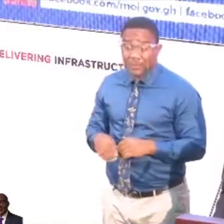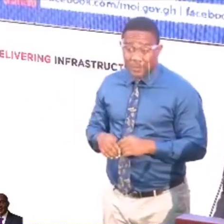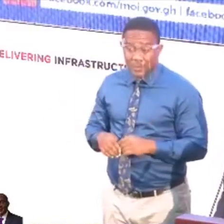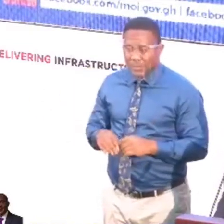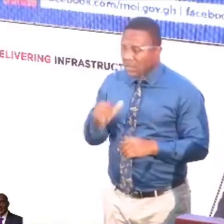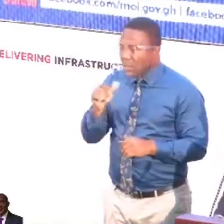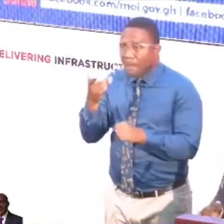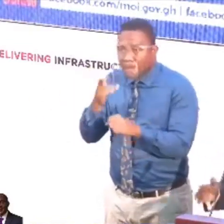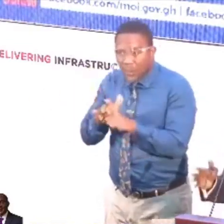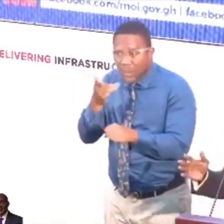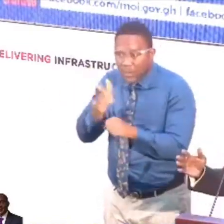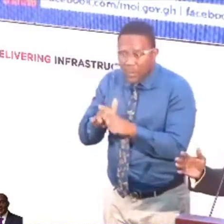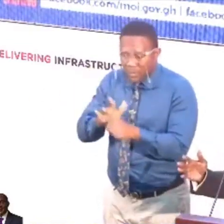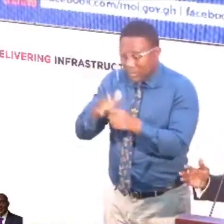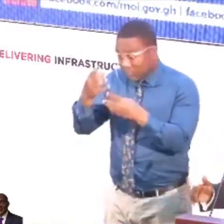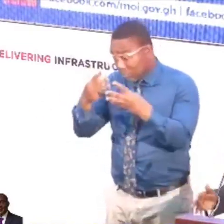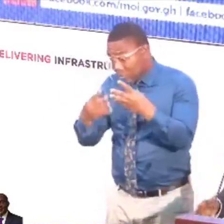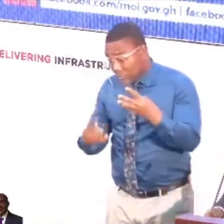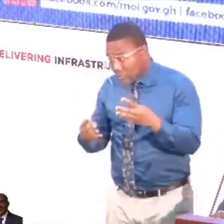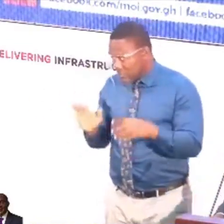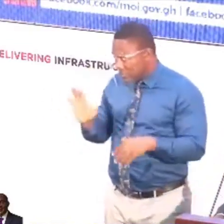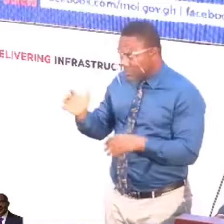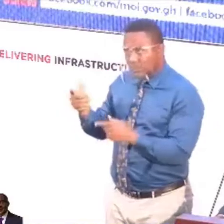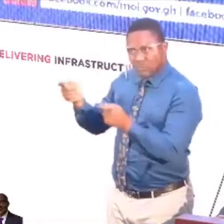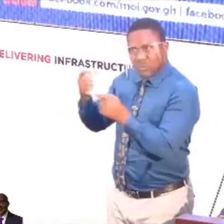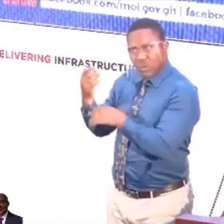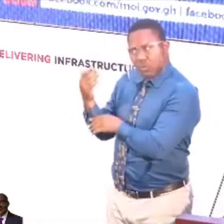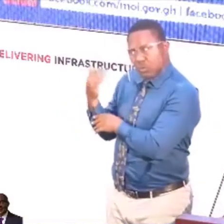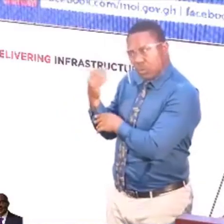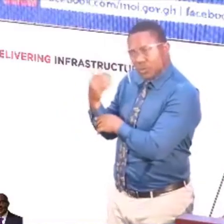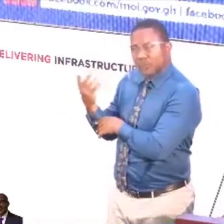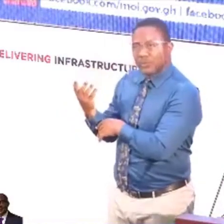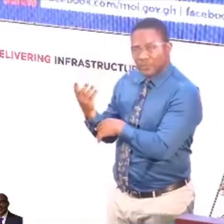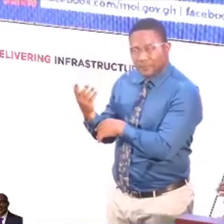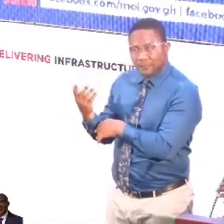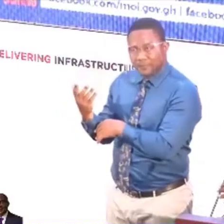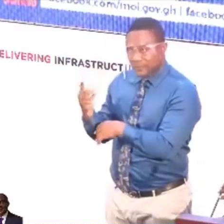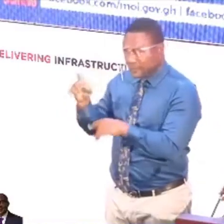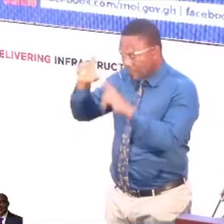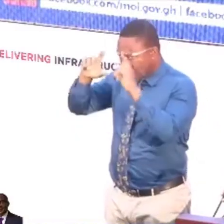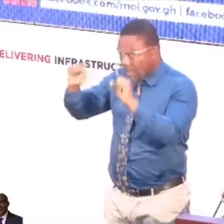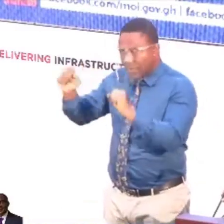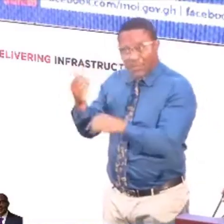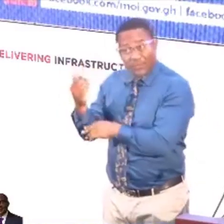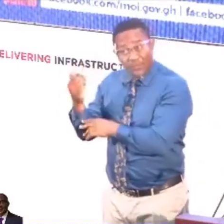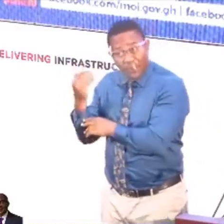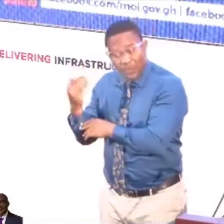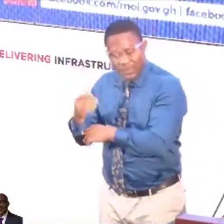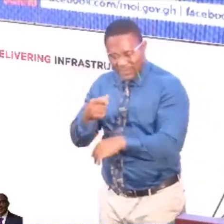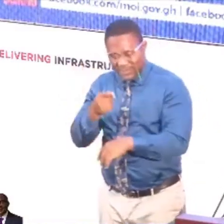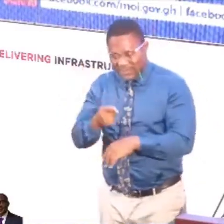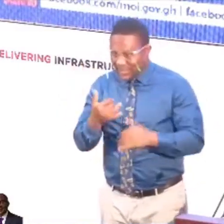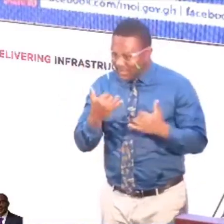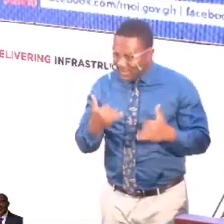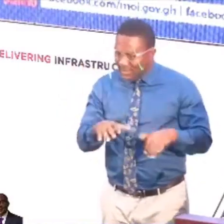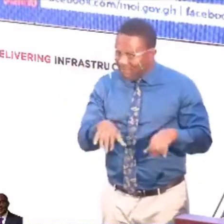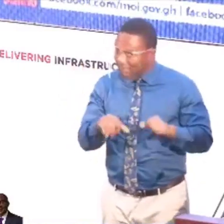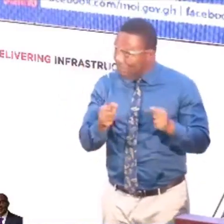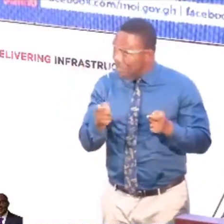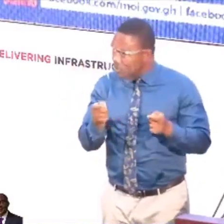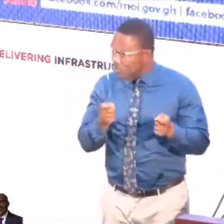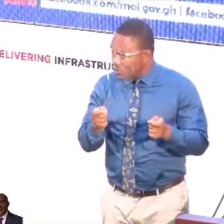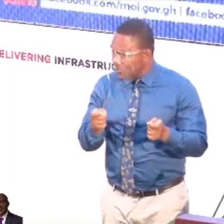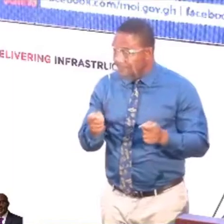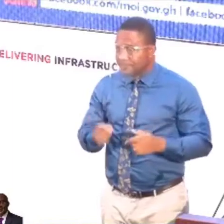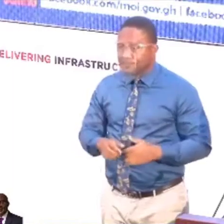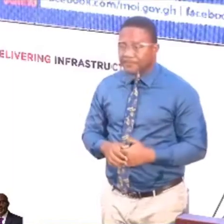promises. You had the chance to serve this country on the highest position of the land for a period of 4 years,